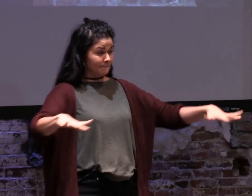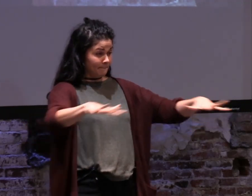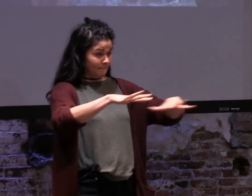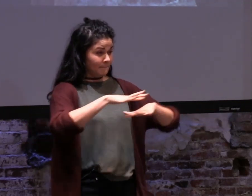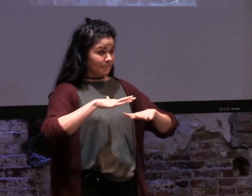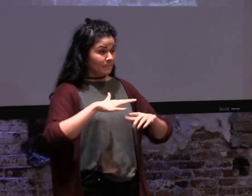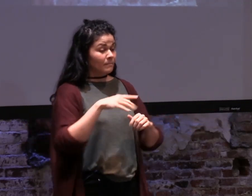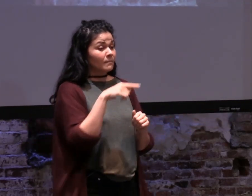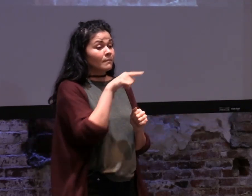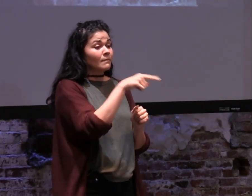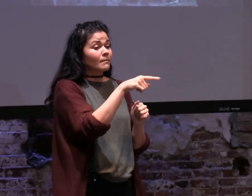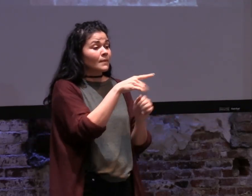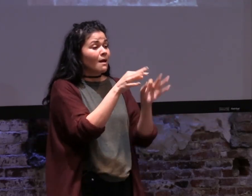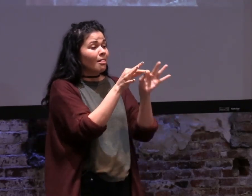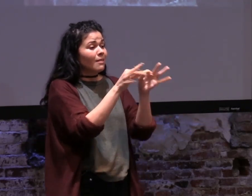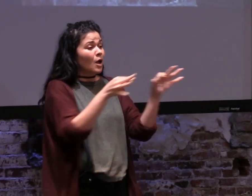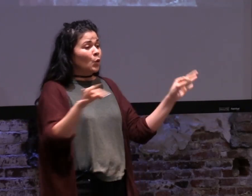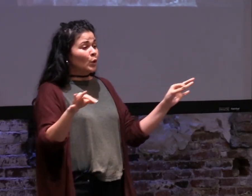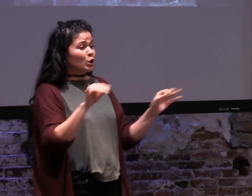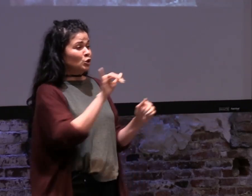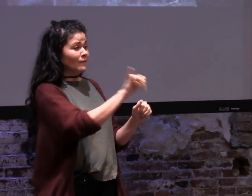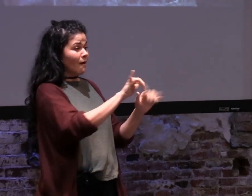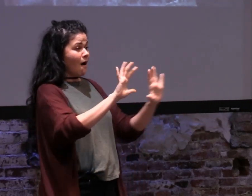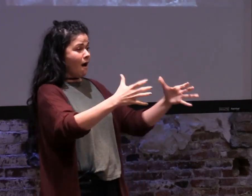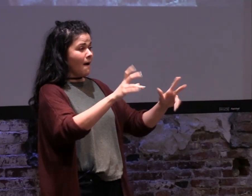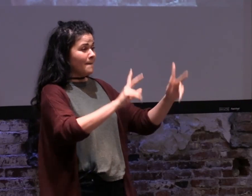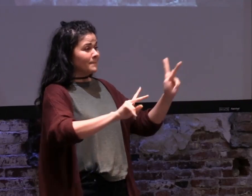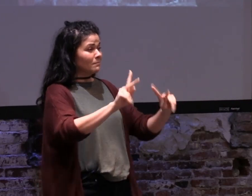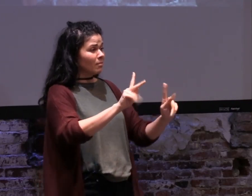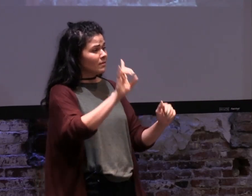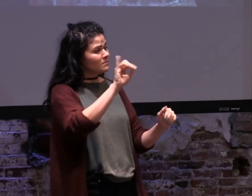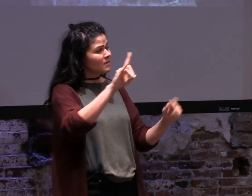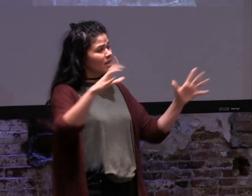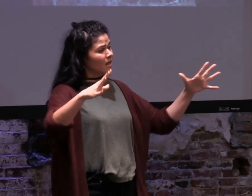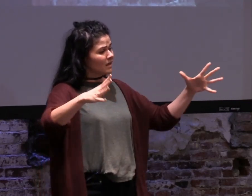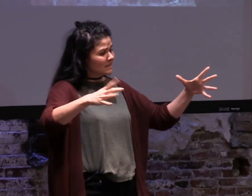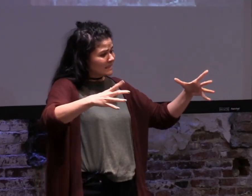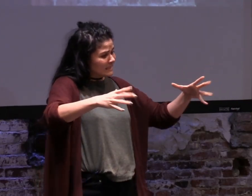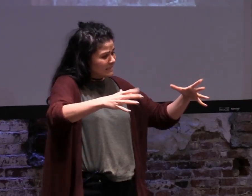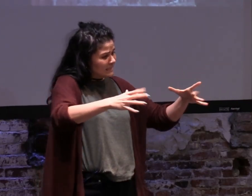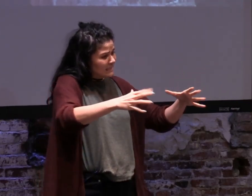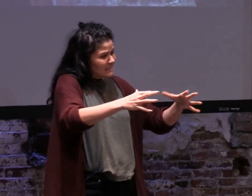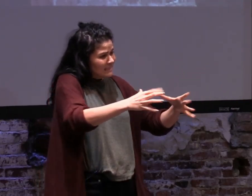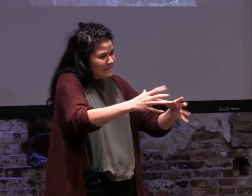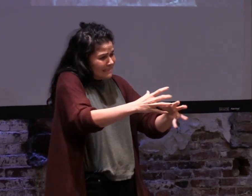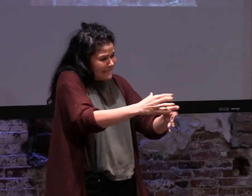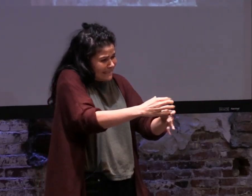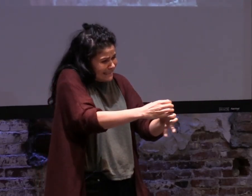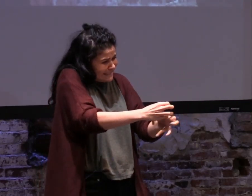We were speaking about the Wampanoag tribe, and think about the language that we have and the culture and the